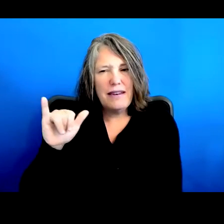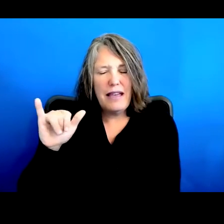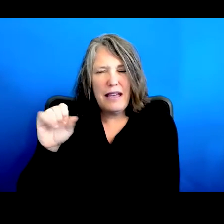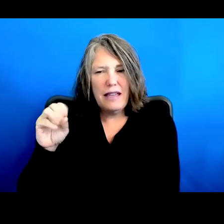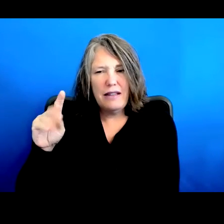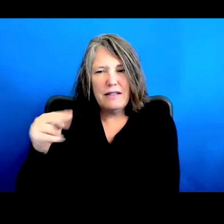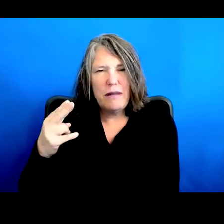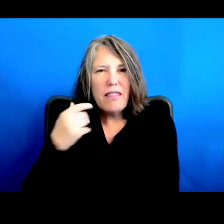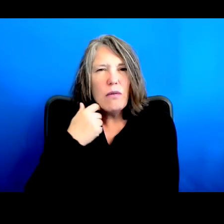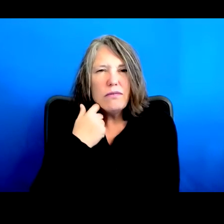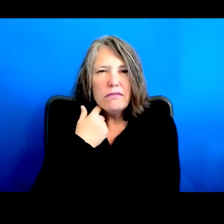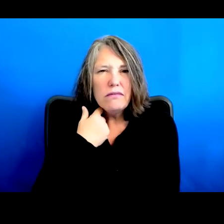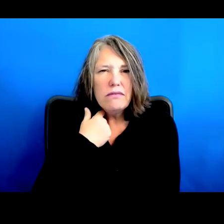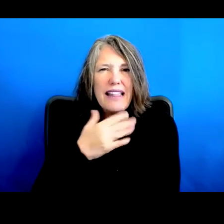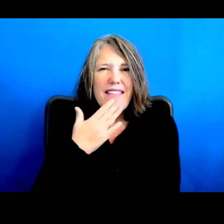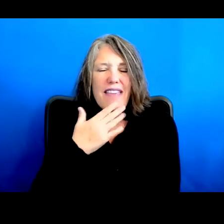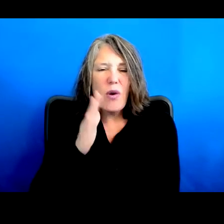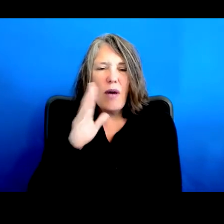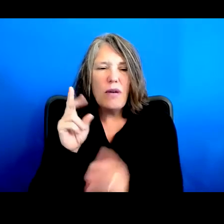Thank you, and I'll be quick.